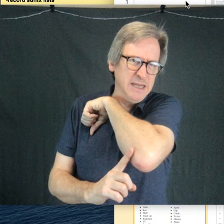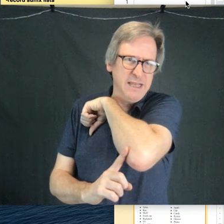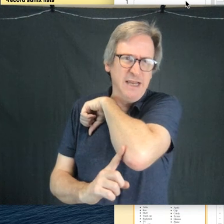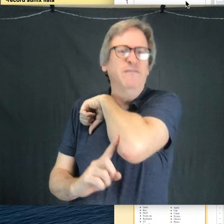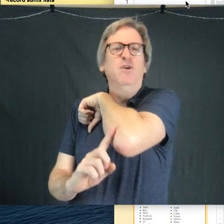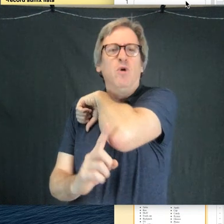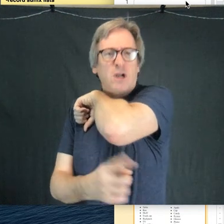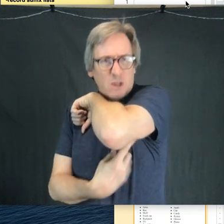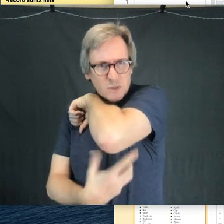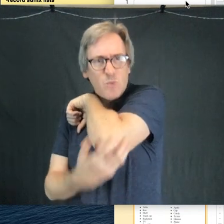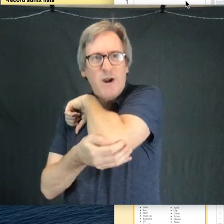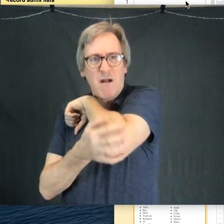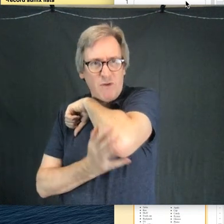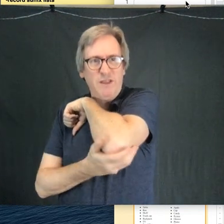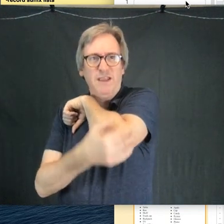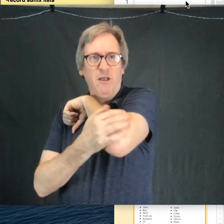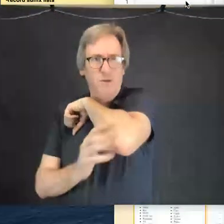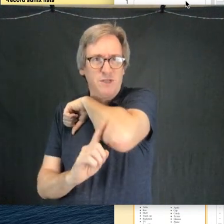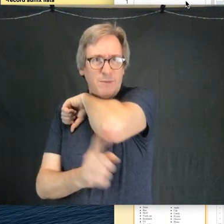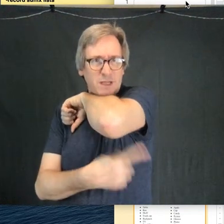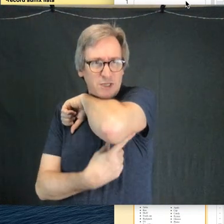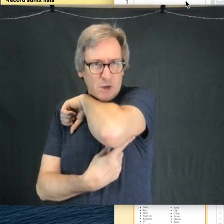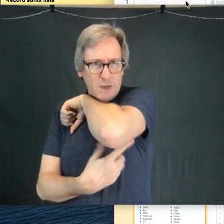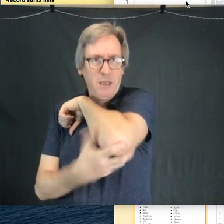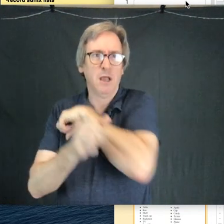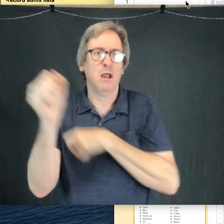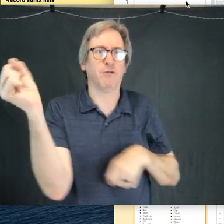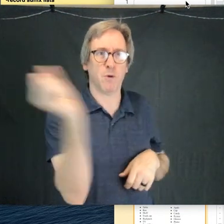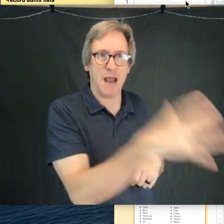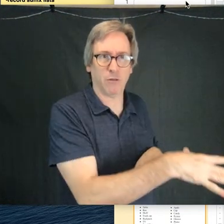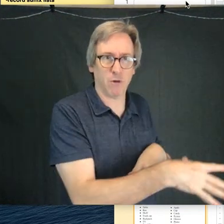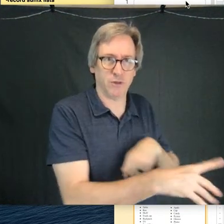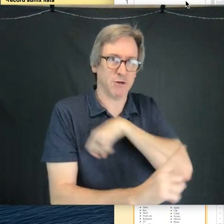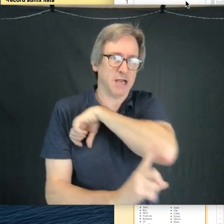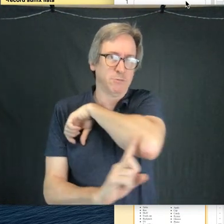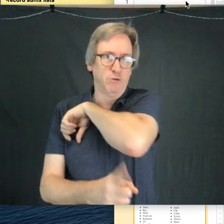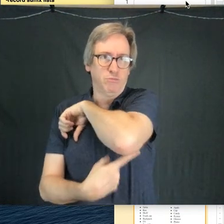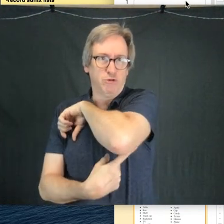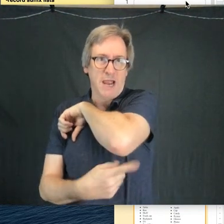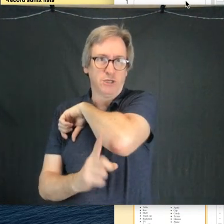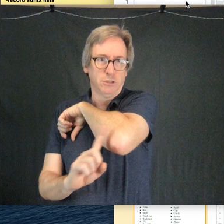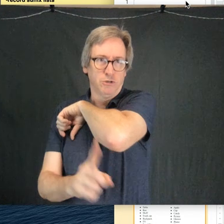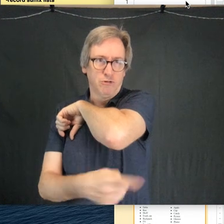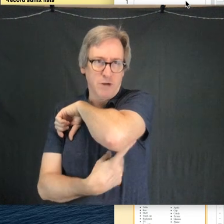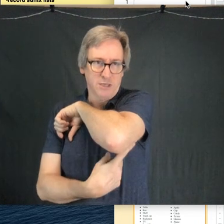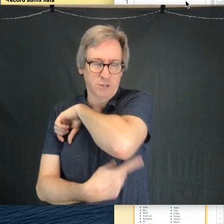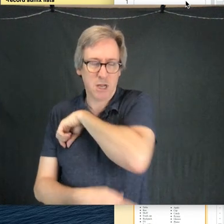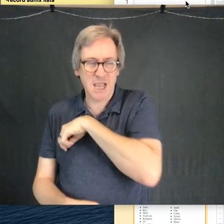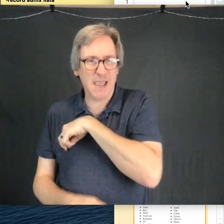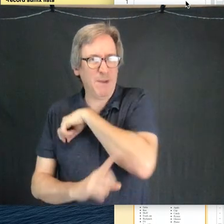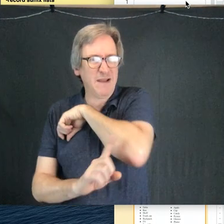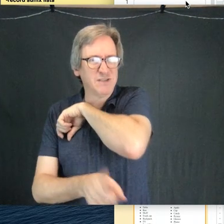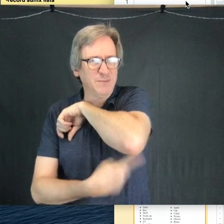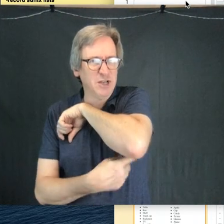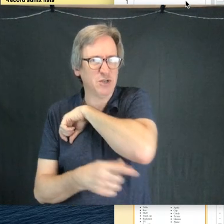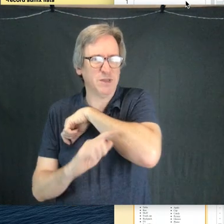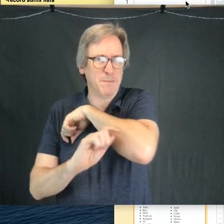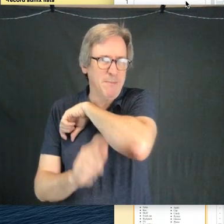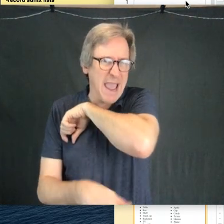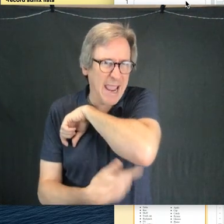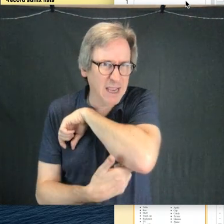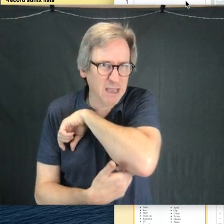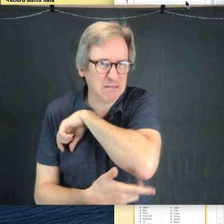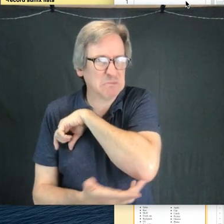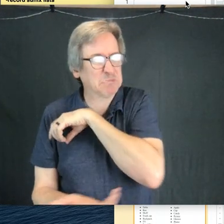in mind is that if your clothes wear out, that the elbow is completely showing, throw it out, throw it in the trash. Trash. It might have something to do